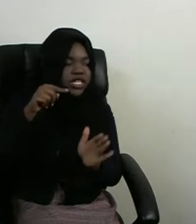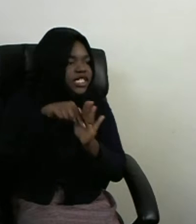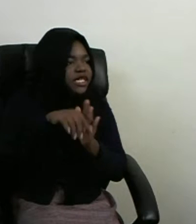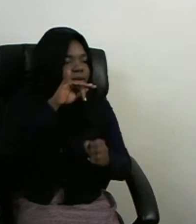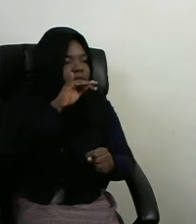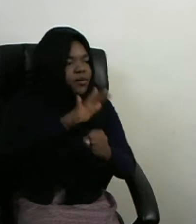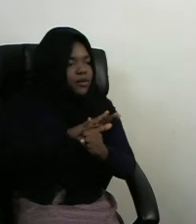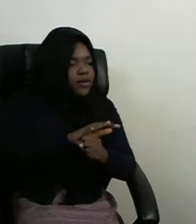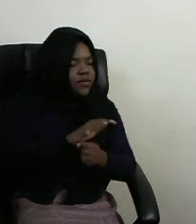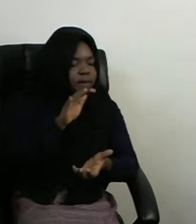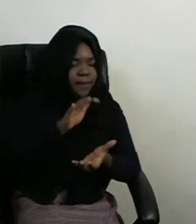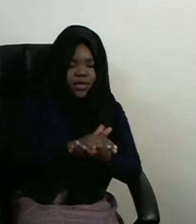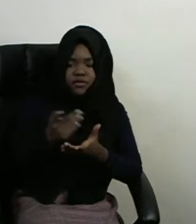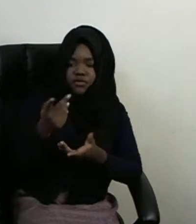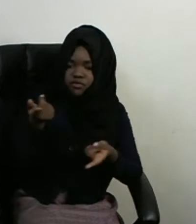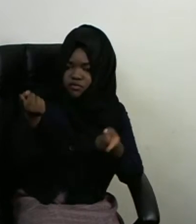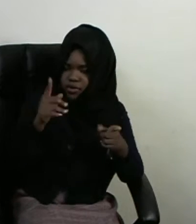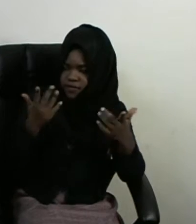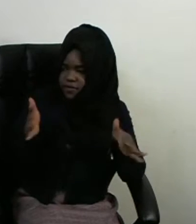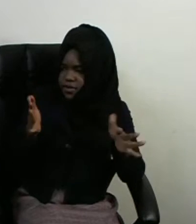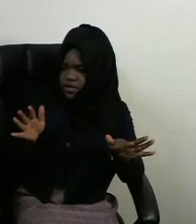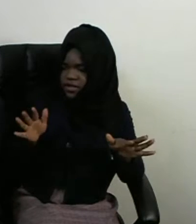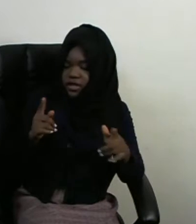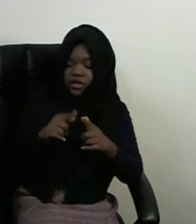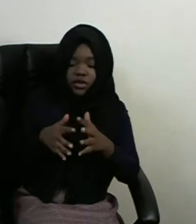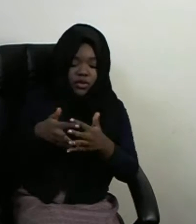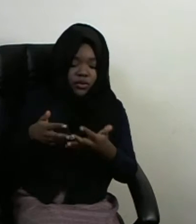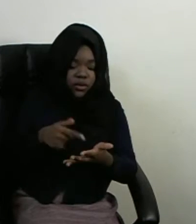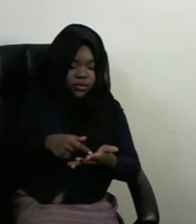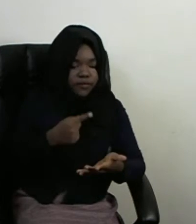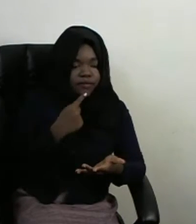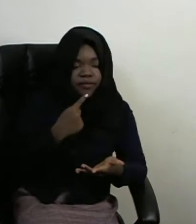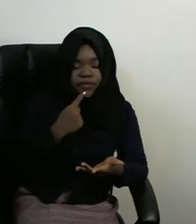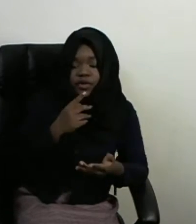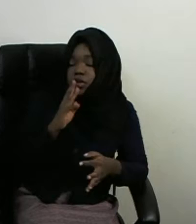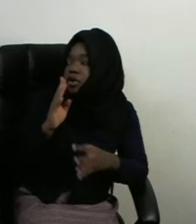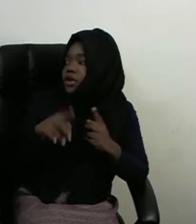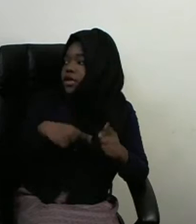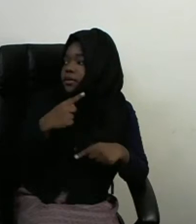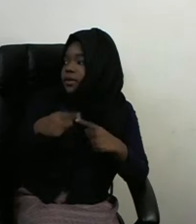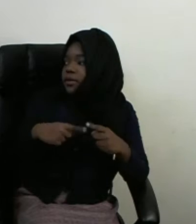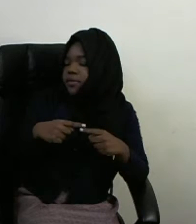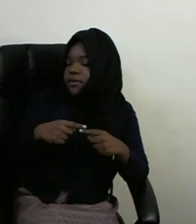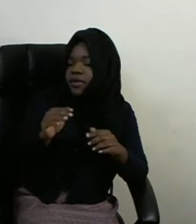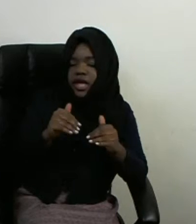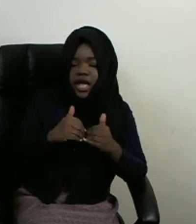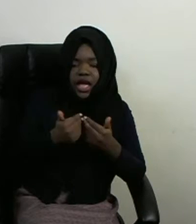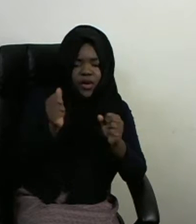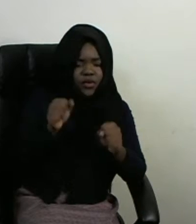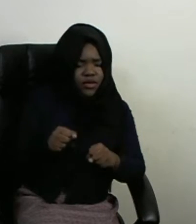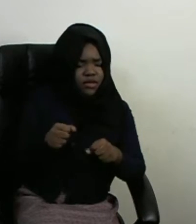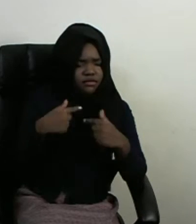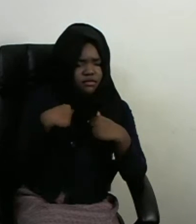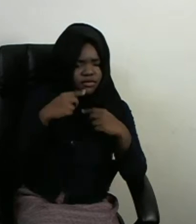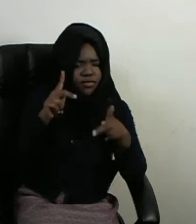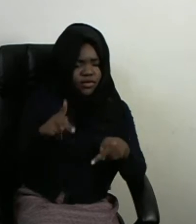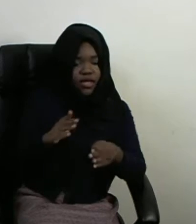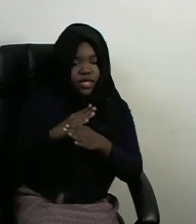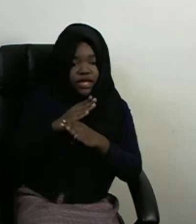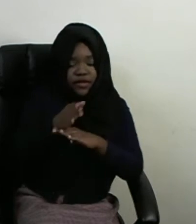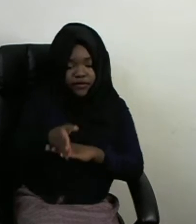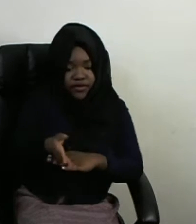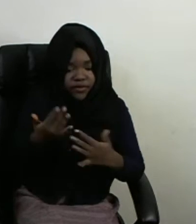of commitment and a covenant? The Quran here is talking about how could someone,